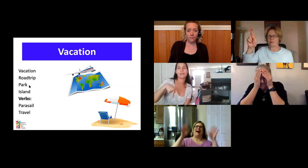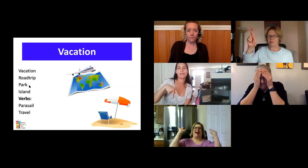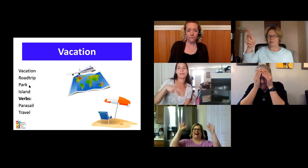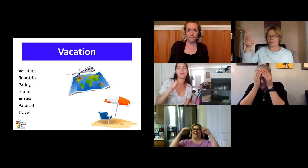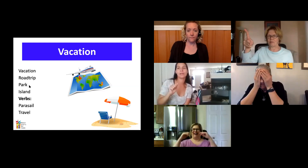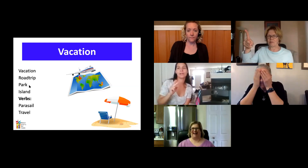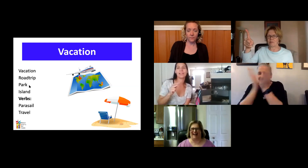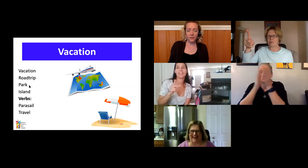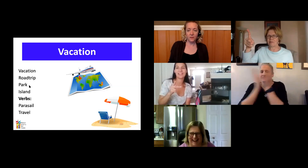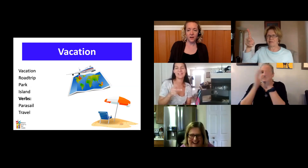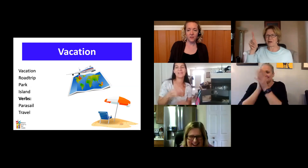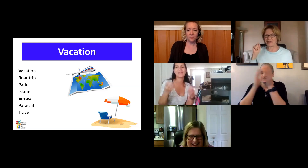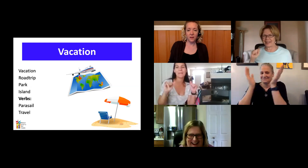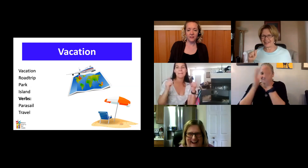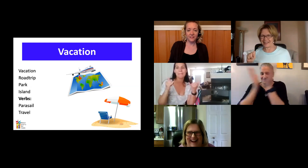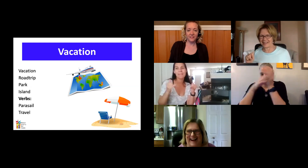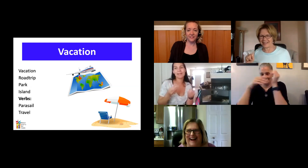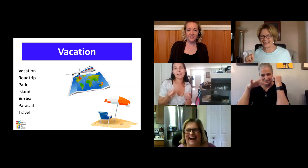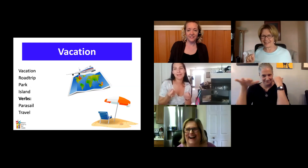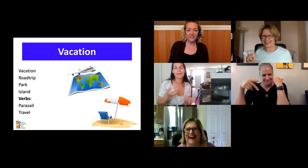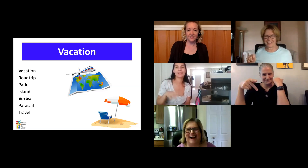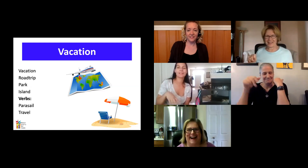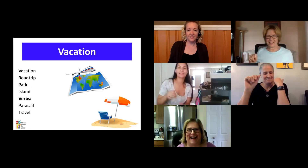Oh no, come on.